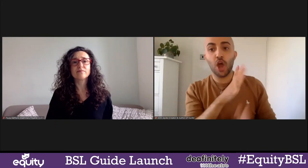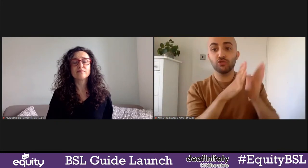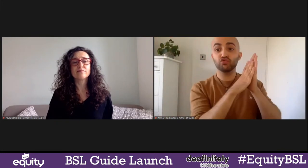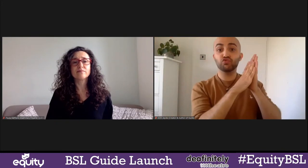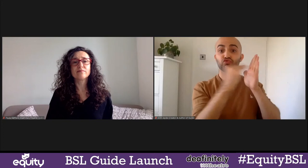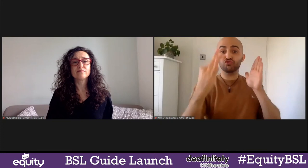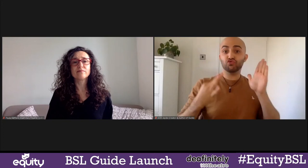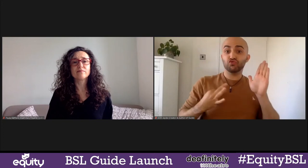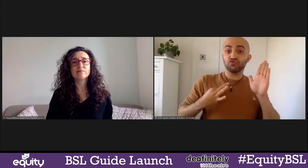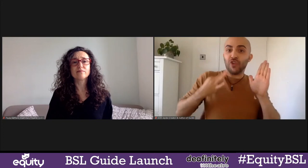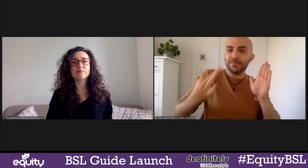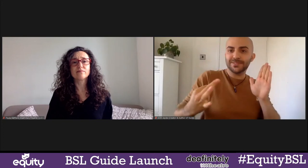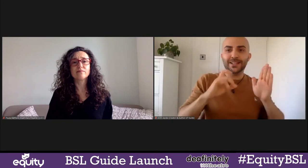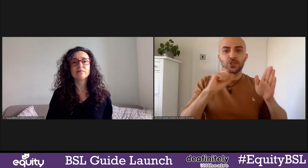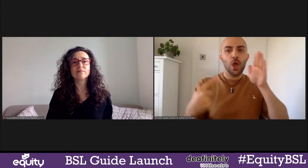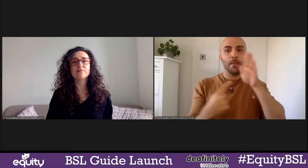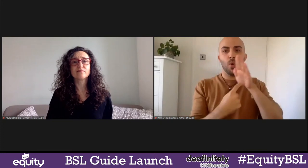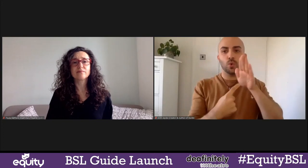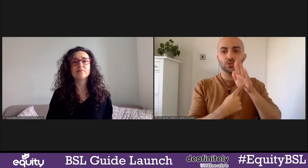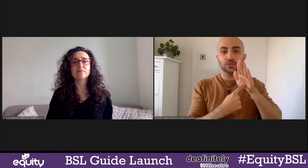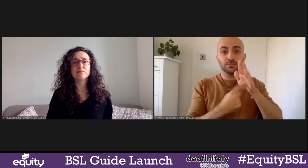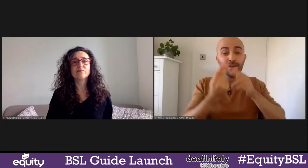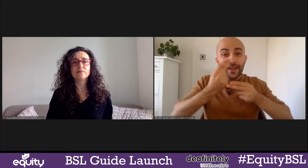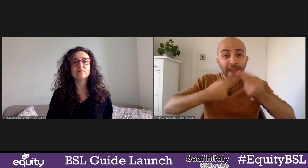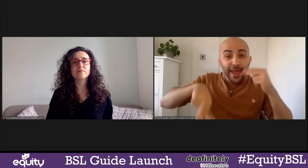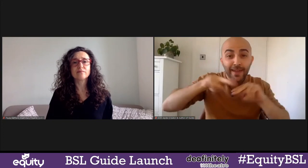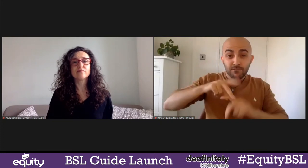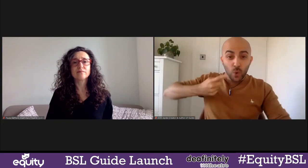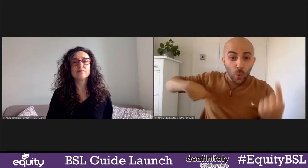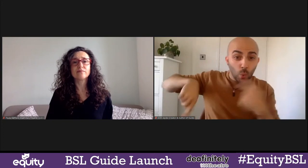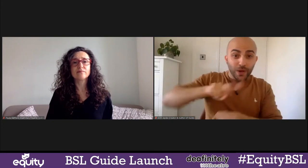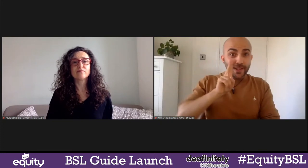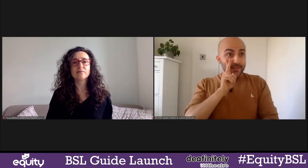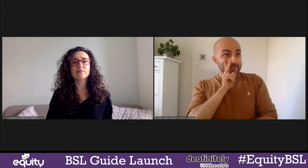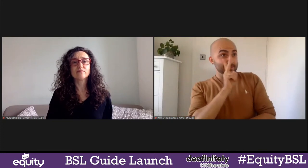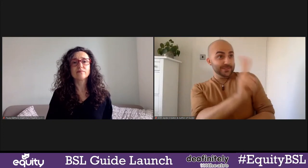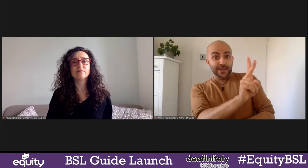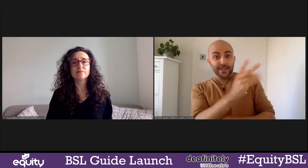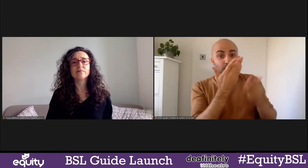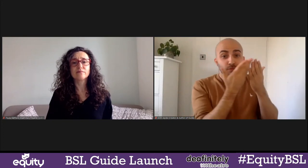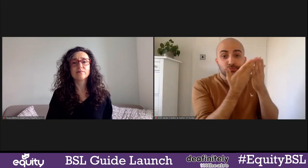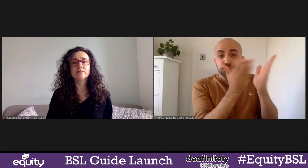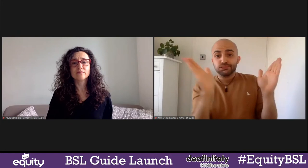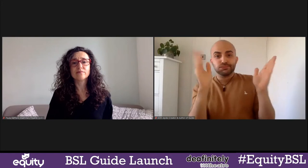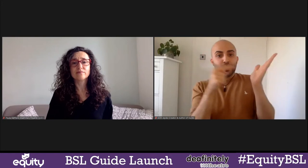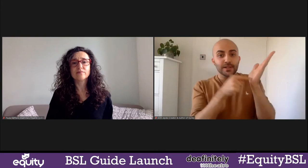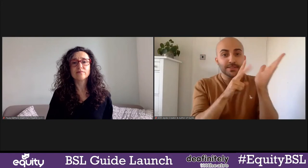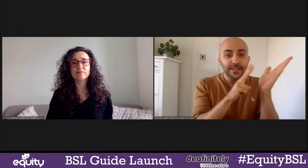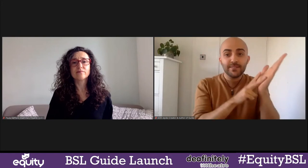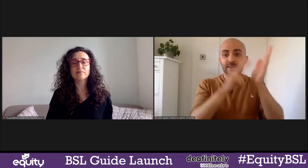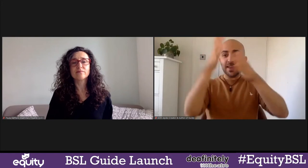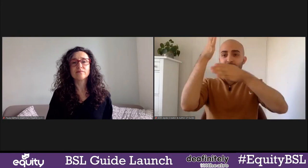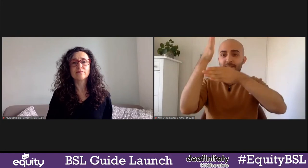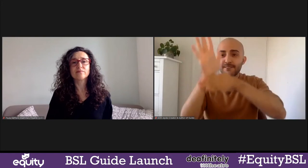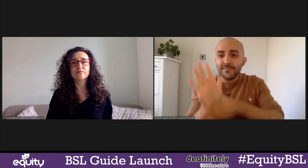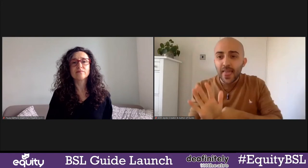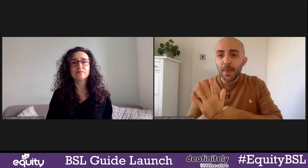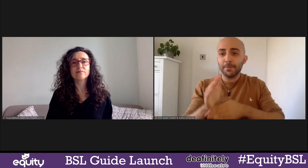So that's one of the reasons why representation is so important. If we see sign